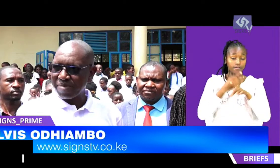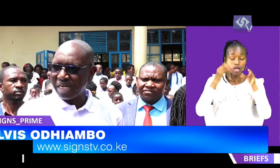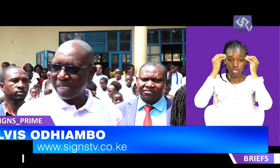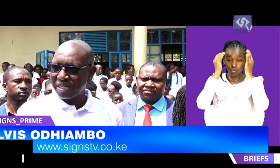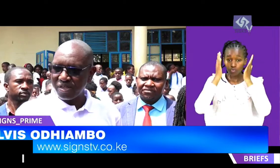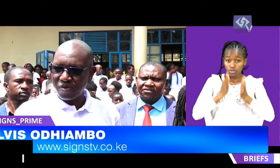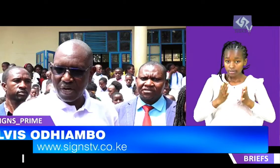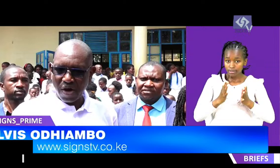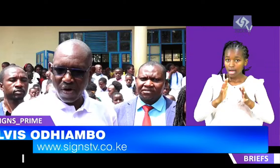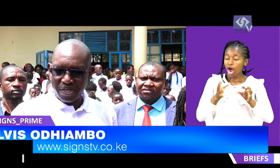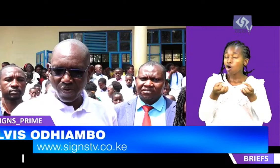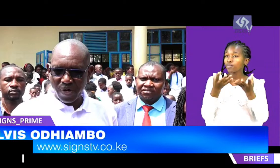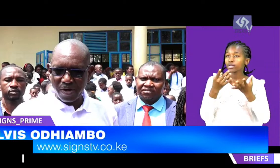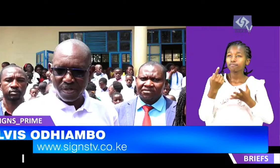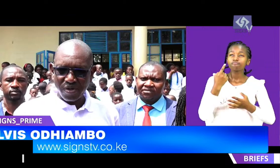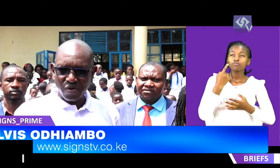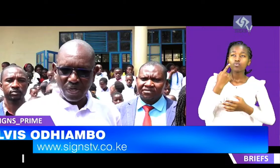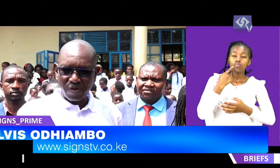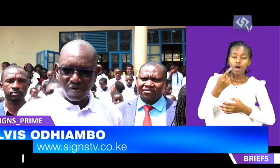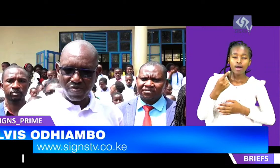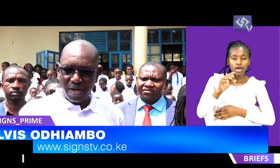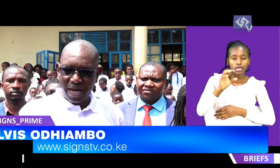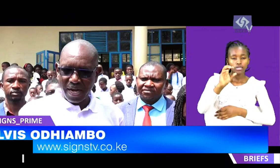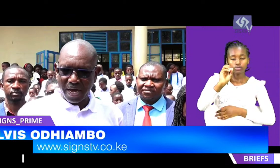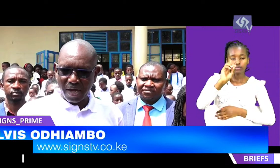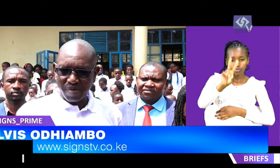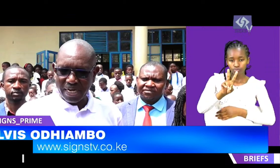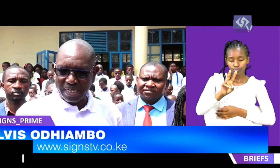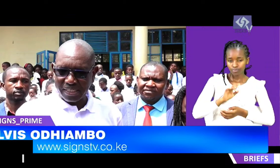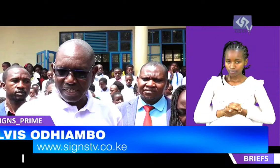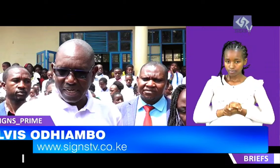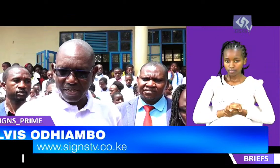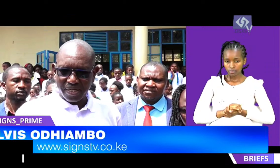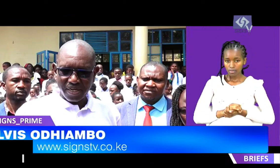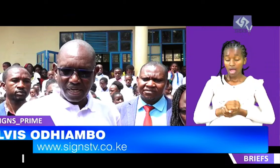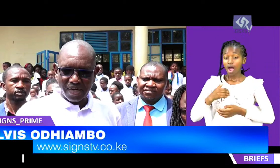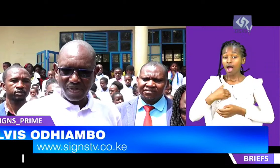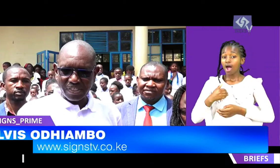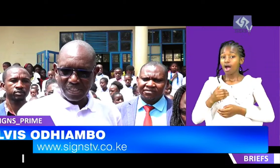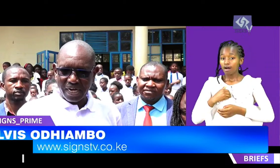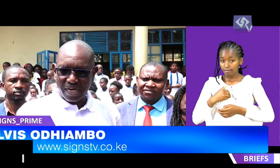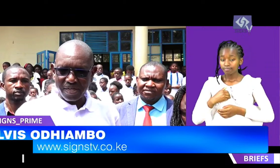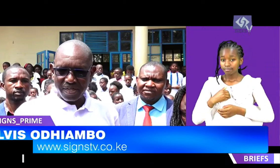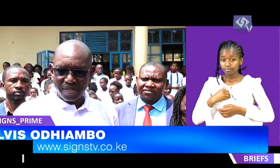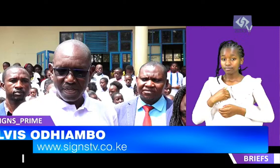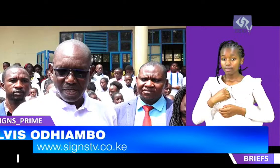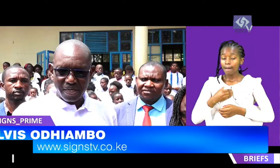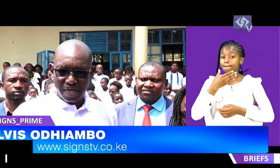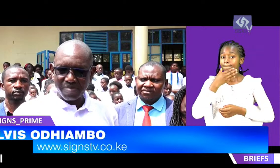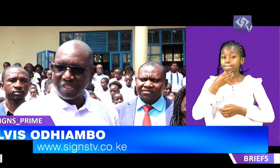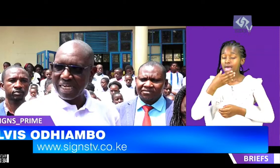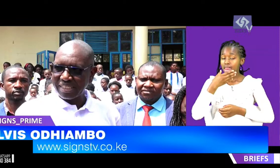102. Hao wakiwa wavulana 46 na wasichana